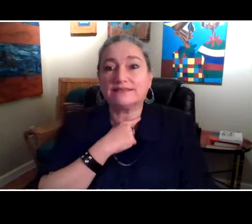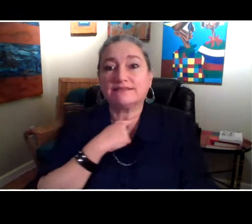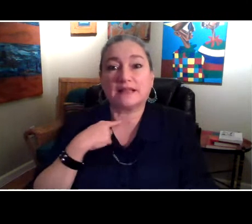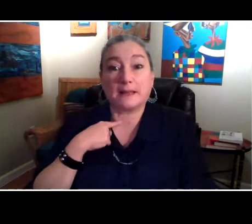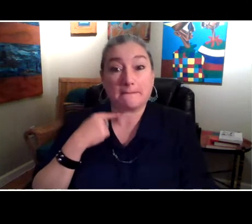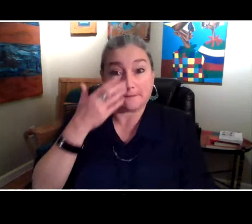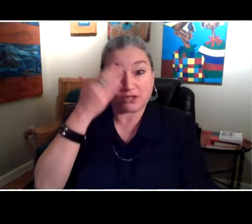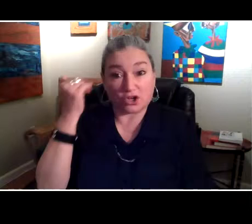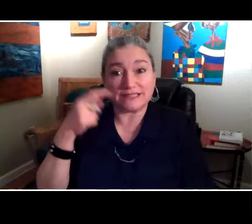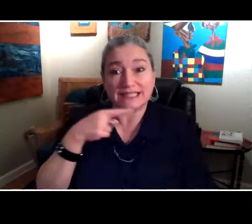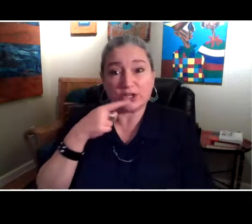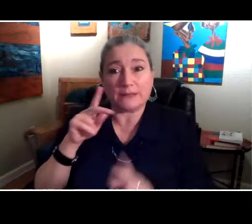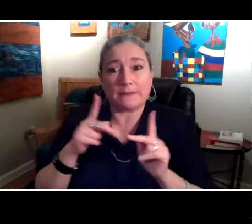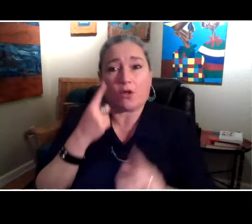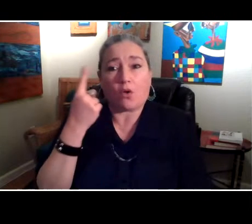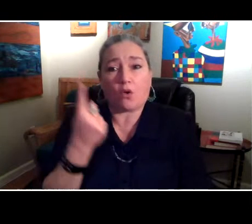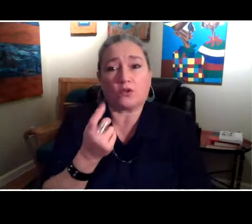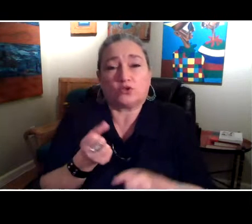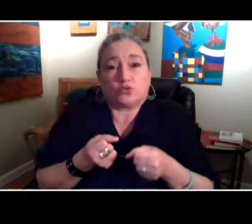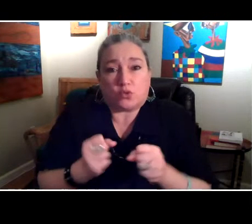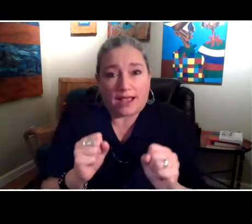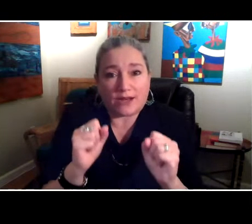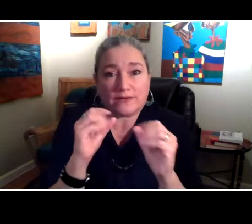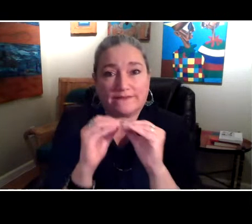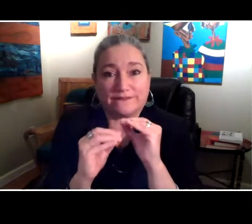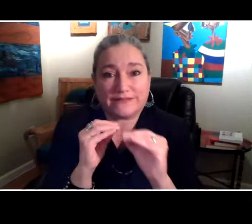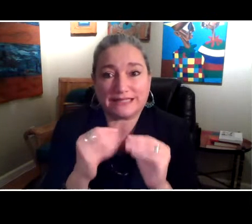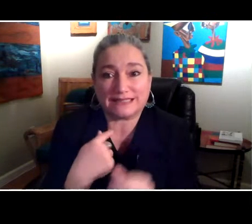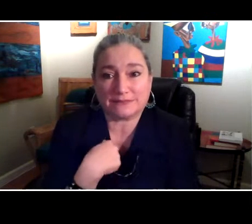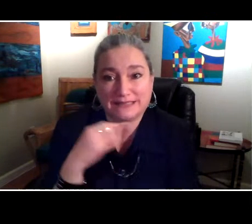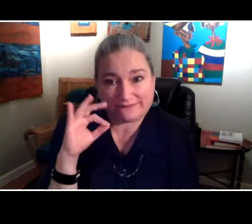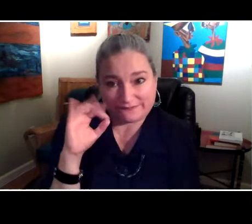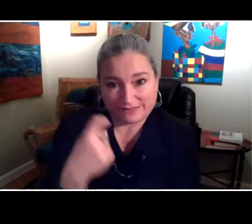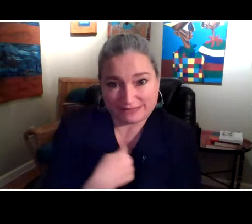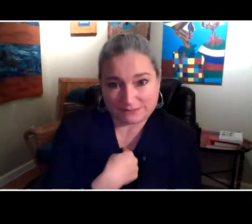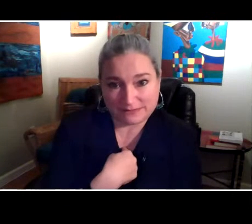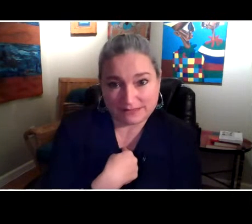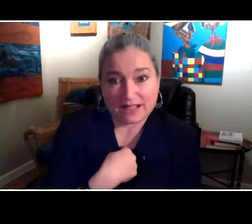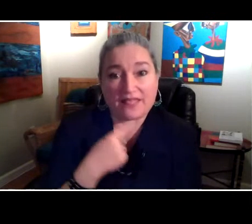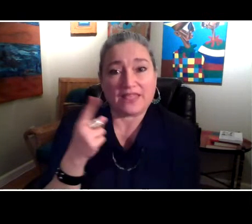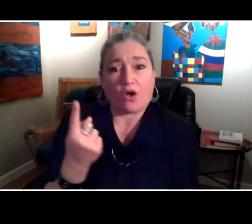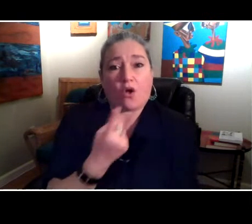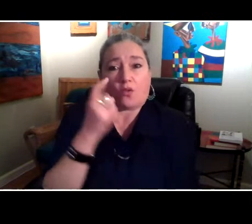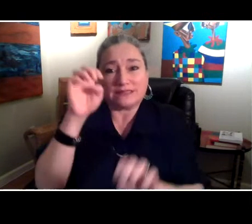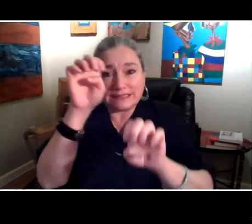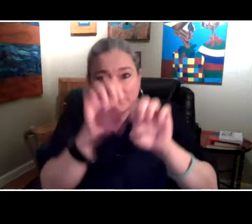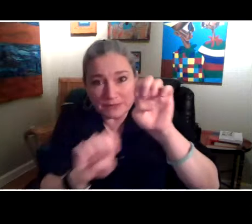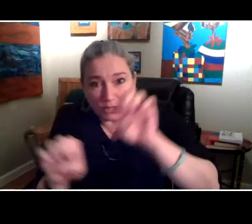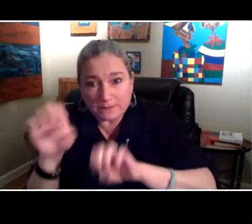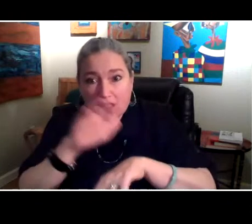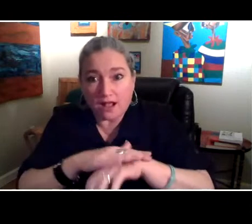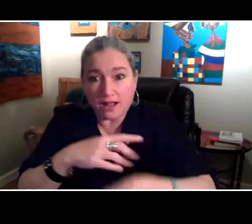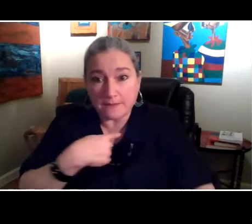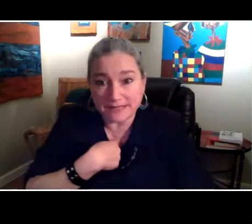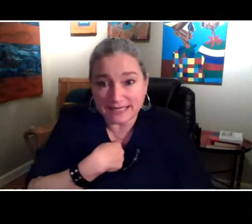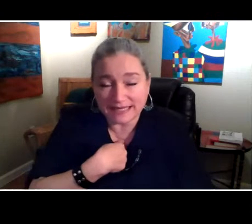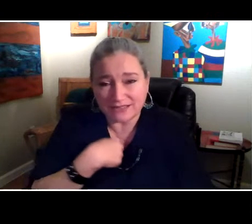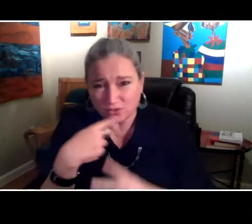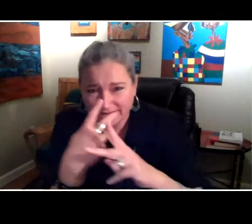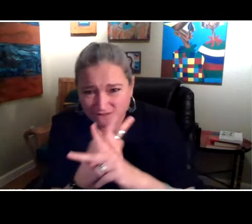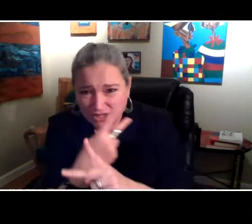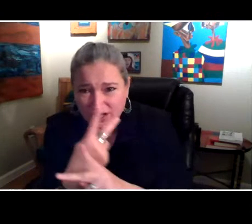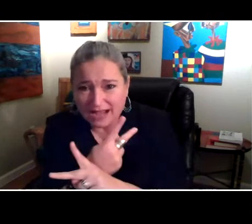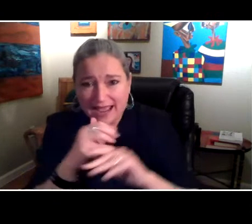I have a slit going across my throat because hearing people are always trying to fix